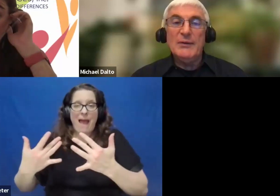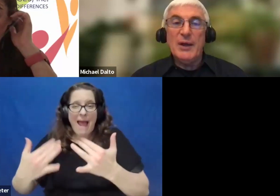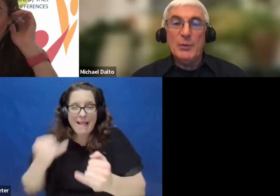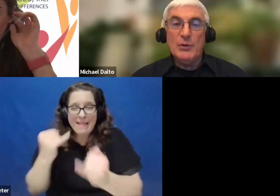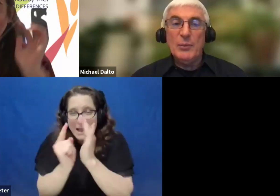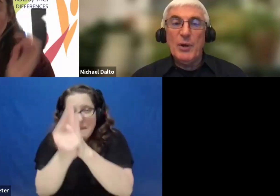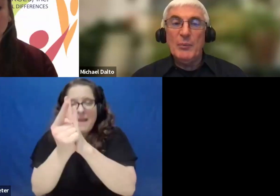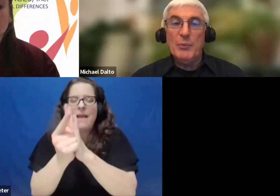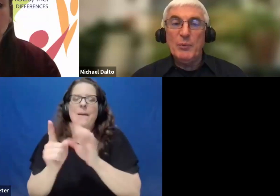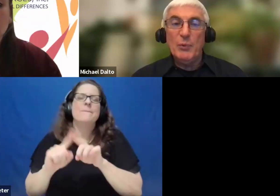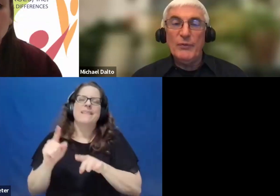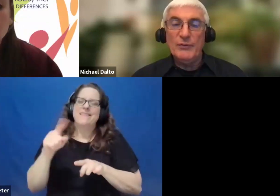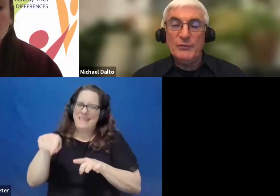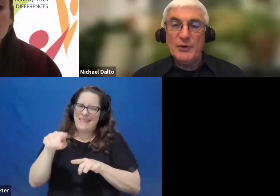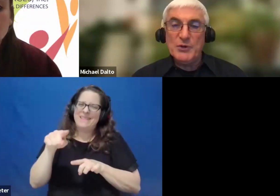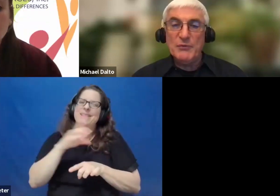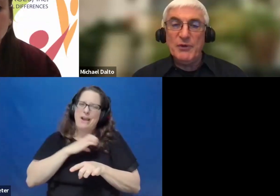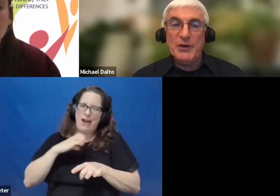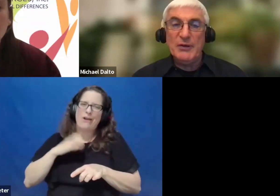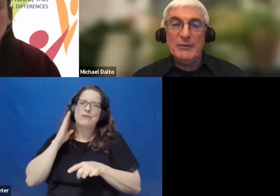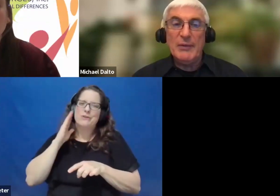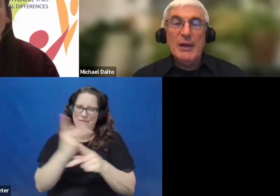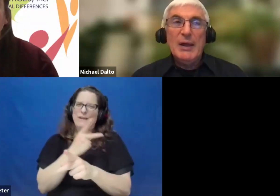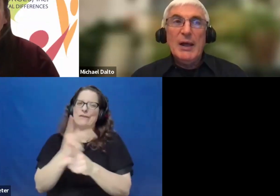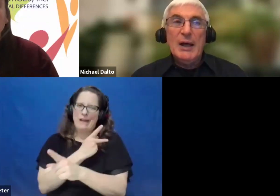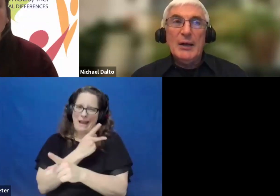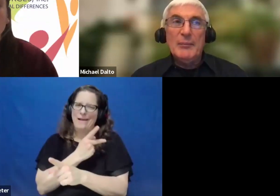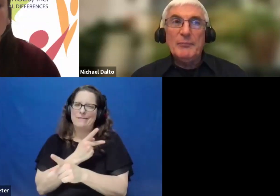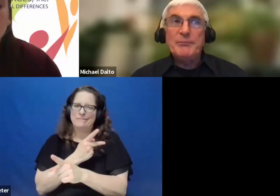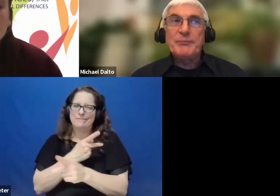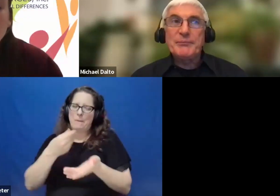ultimately they will come up with sufficient funding.